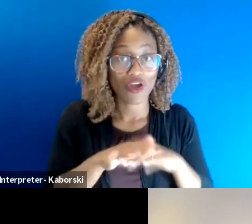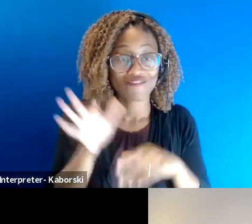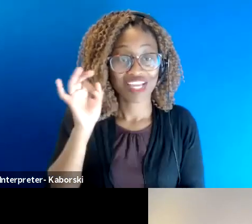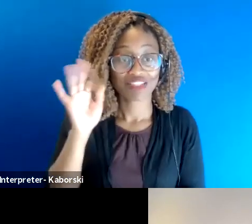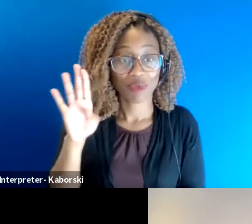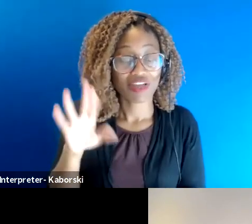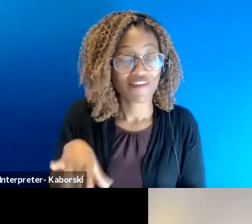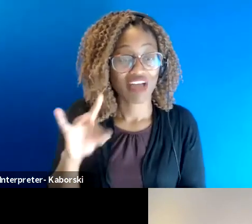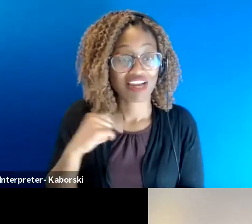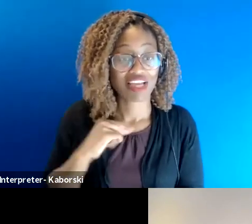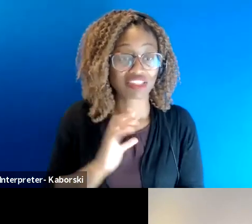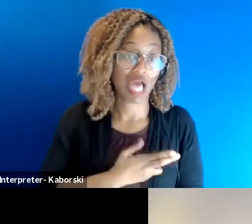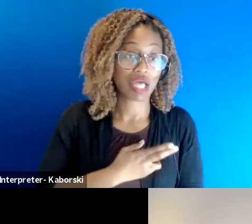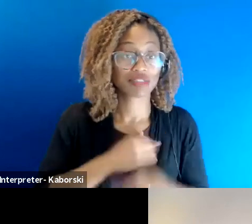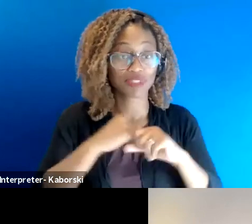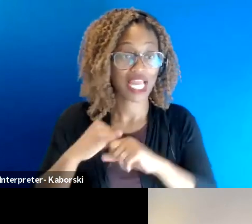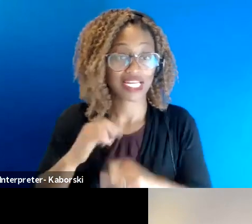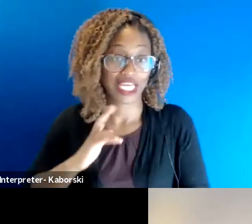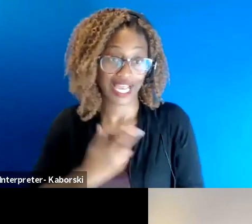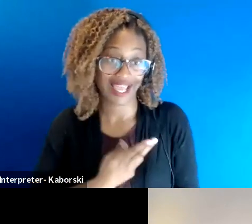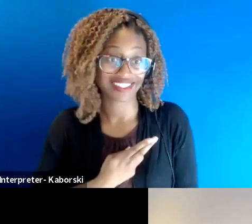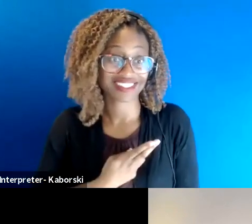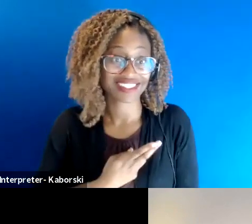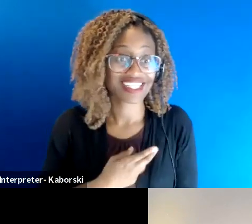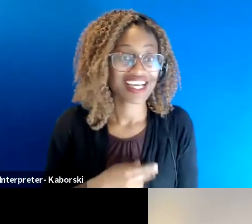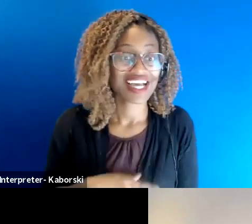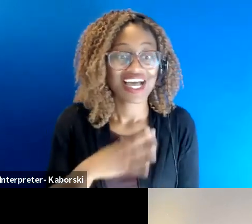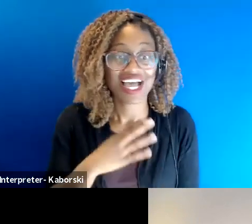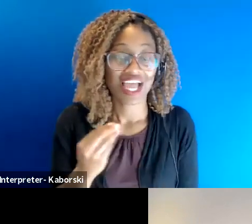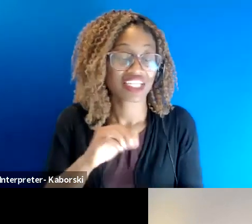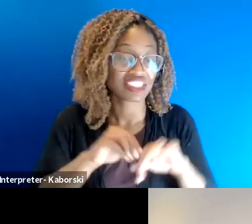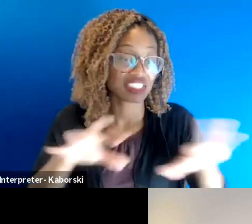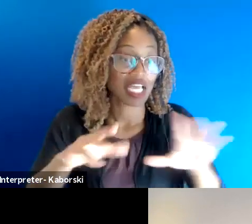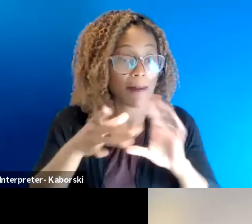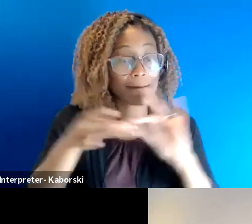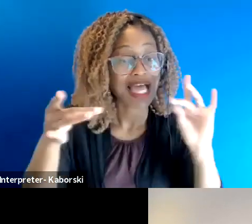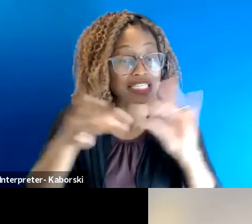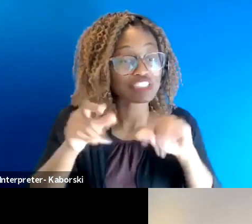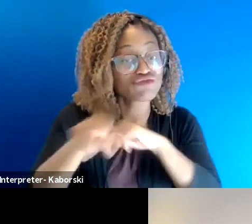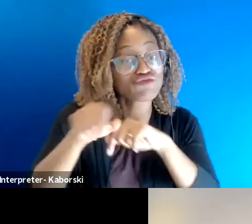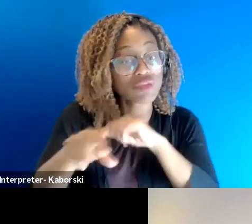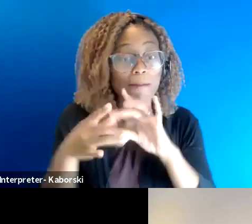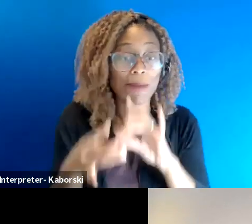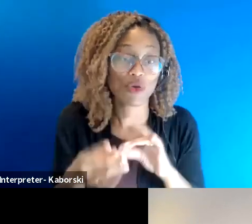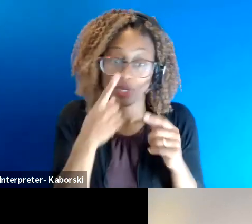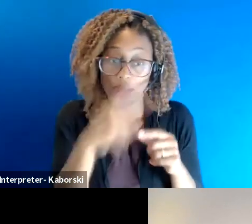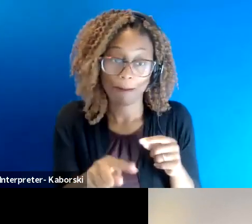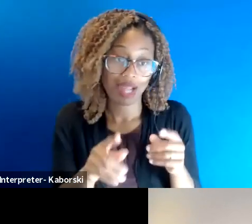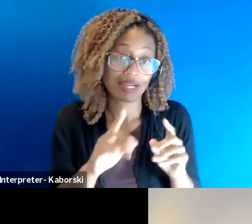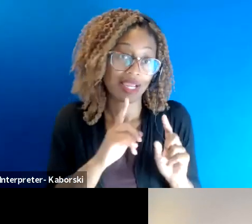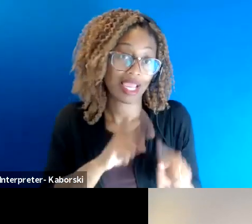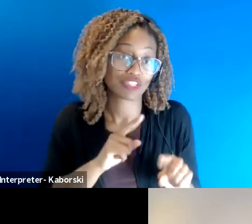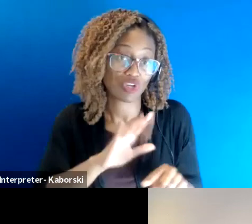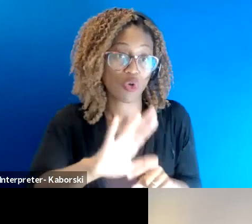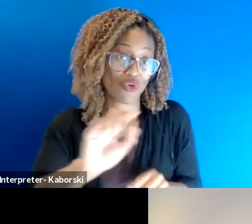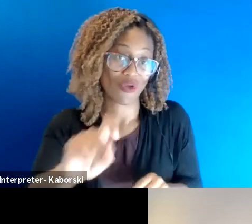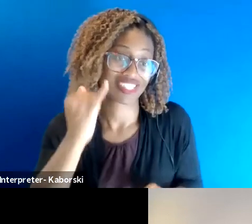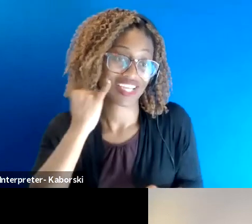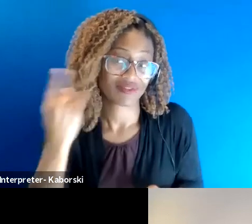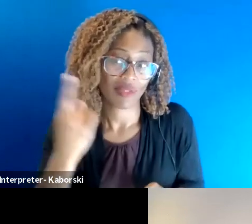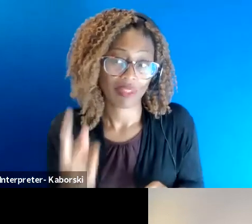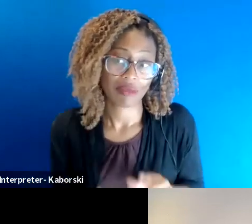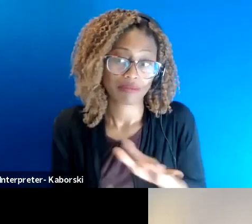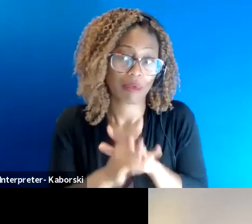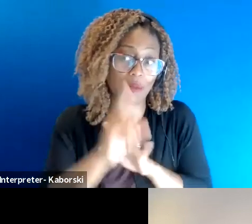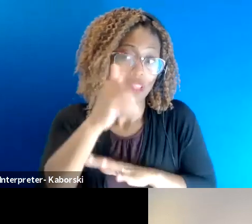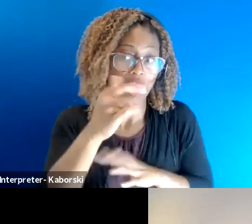just search Us Protecting Us. You can send a message. I know we don't mind answering questions if something comes up